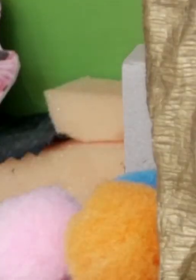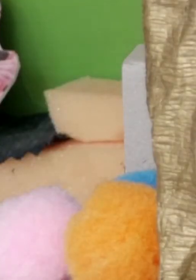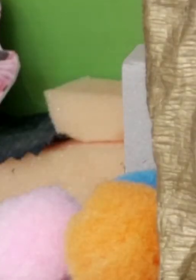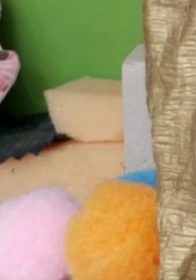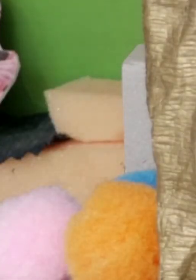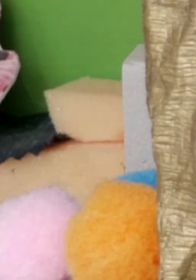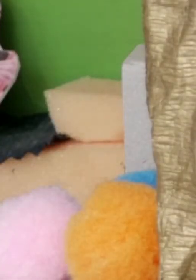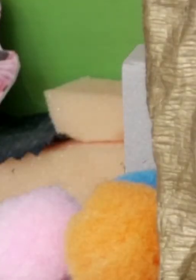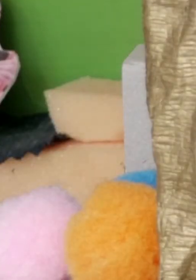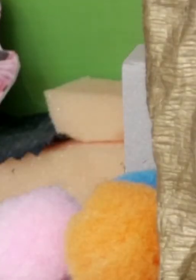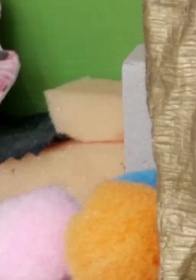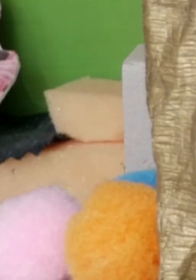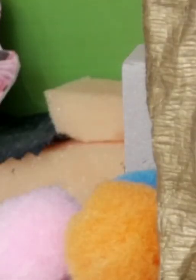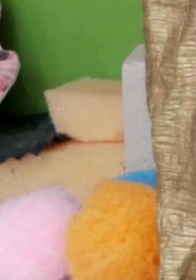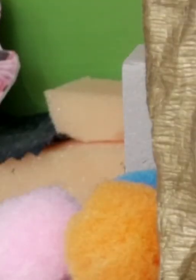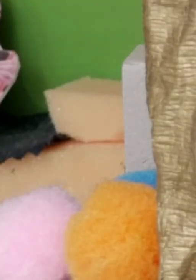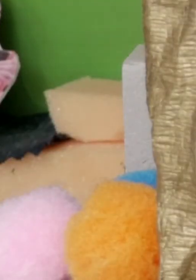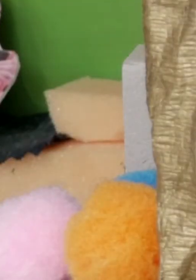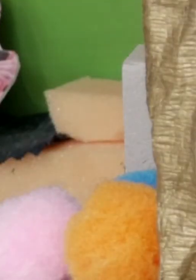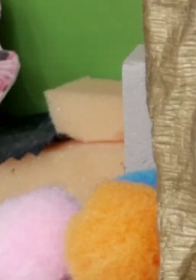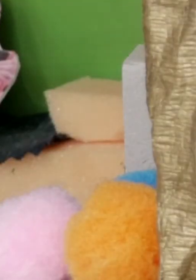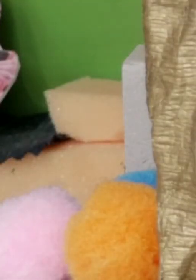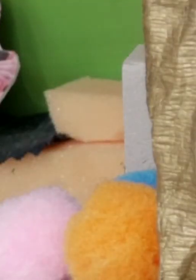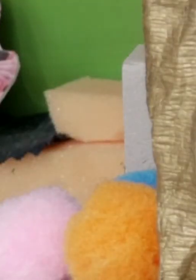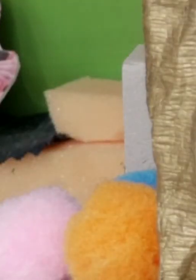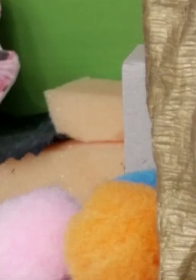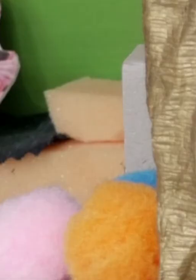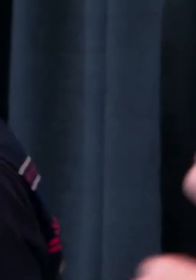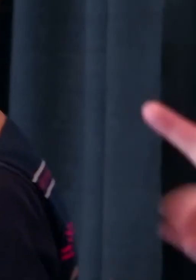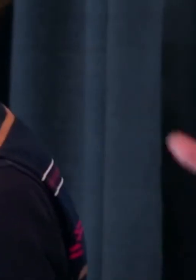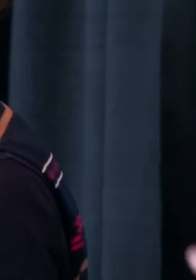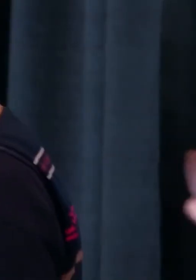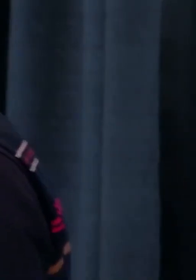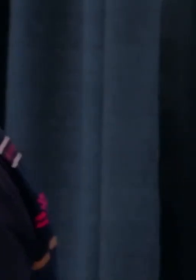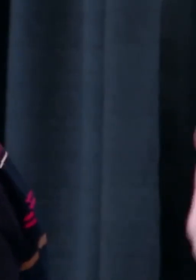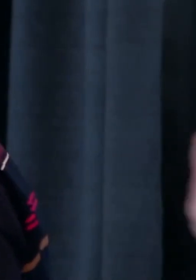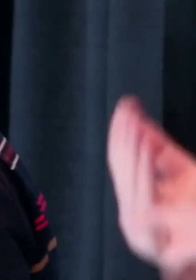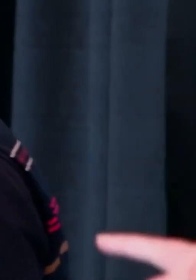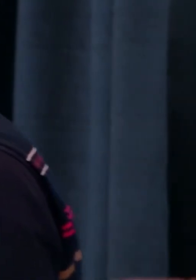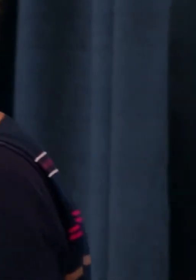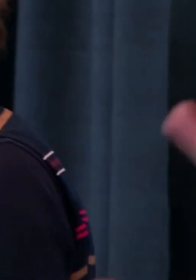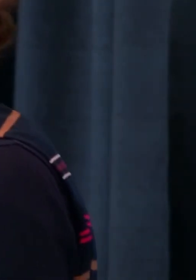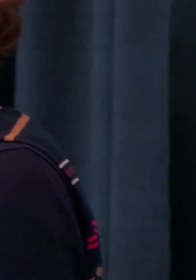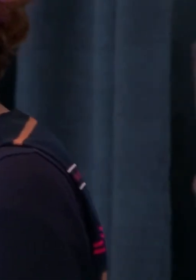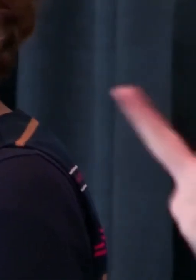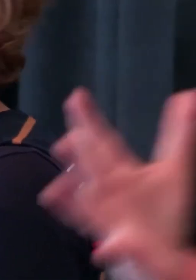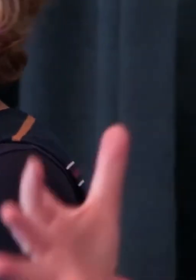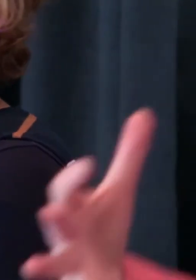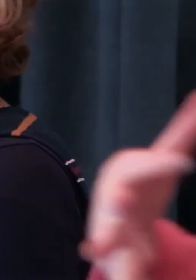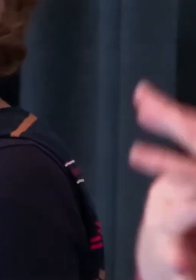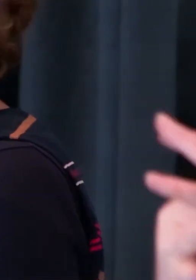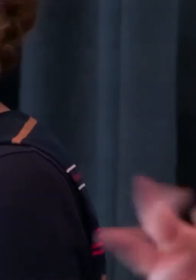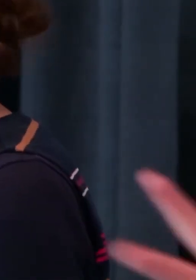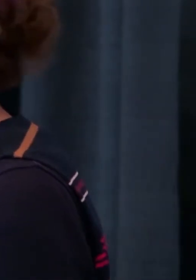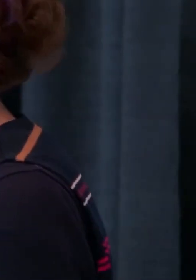linked in with Mendicity Services, delighted to see you here, I haven't met you previously. You worked individually